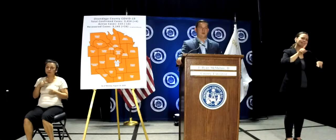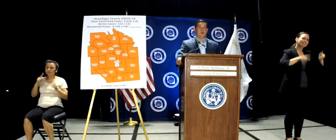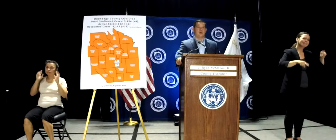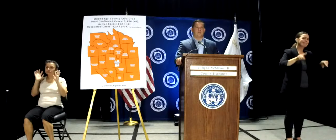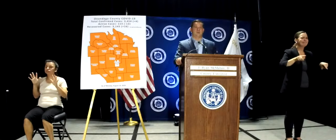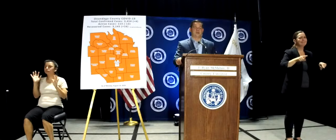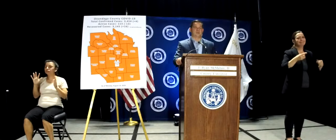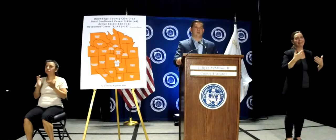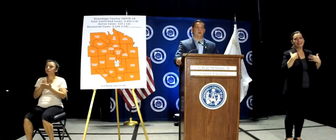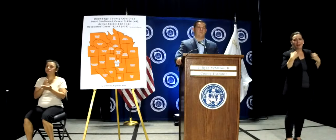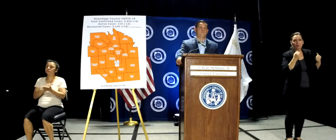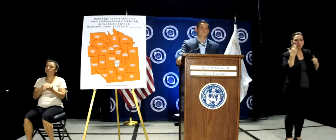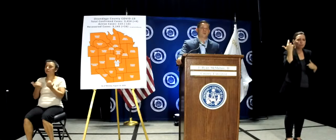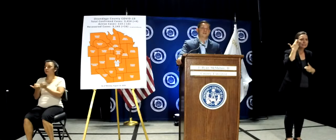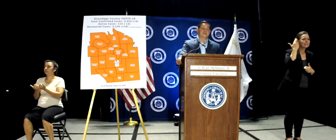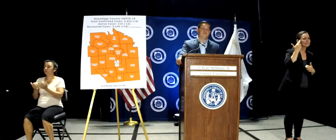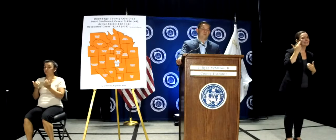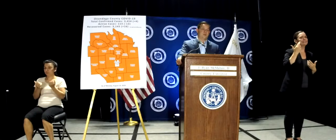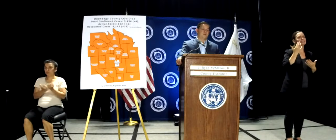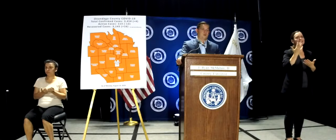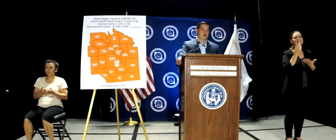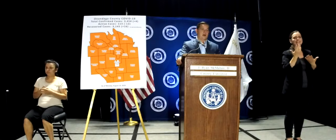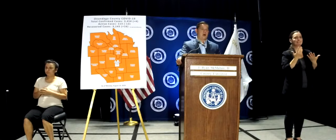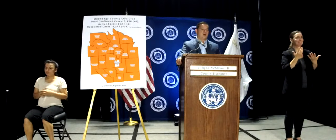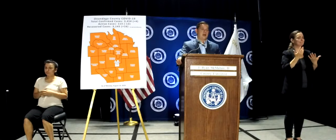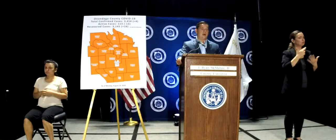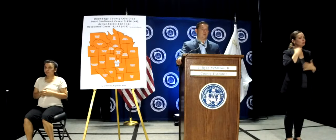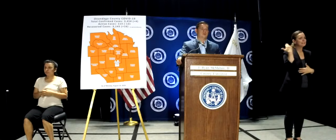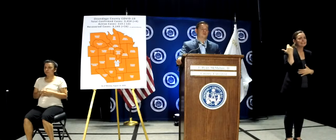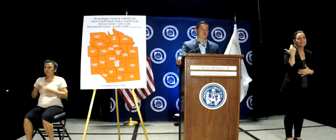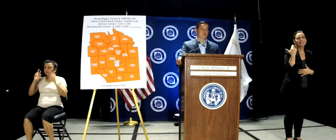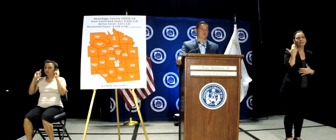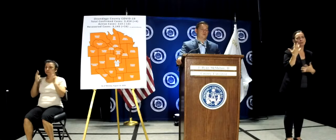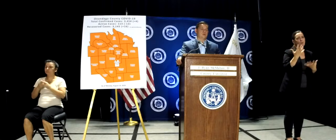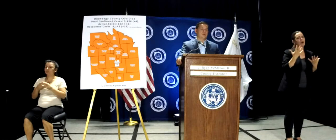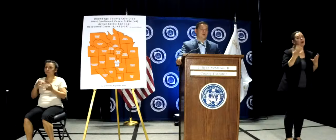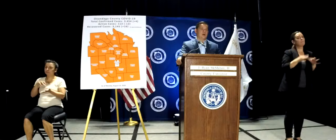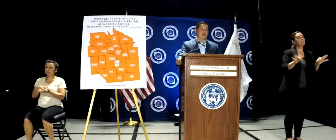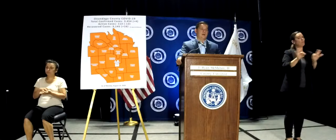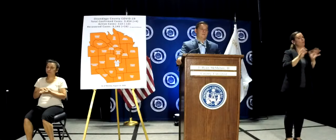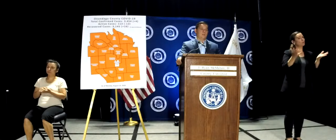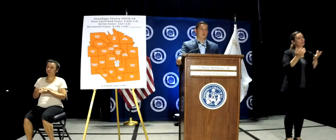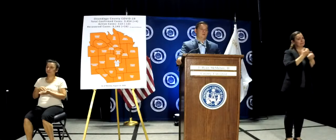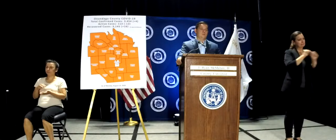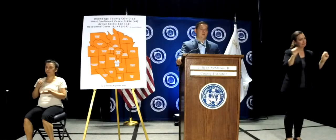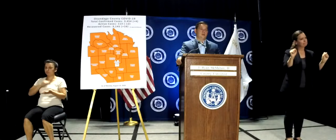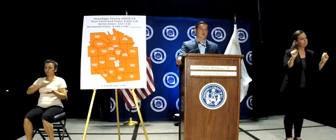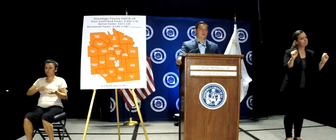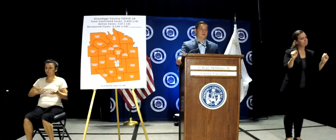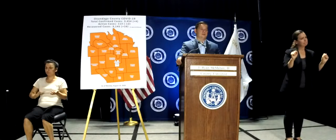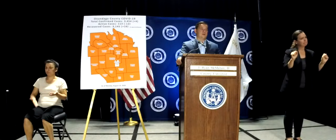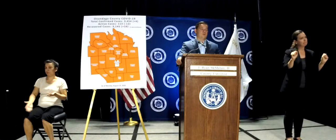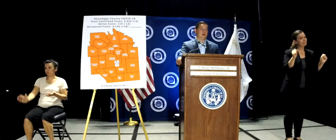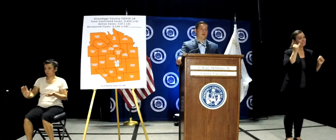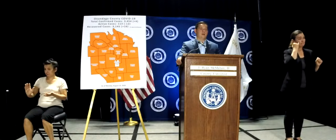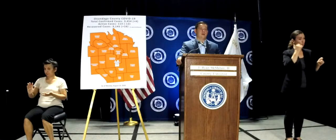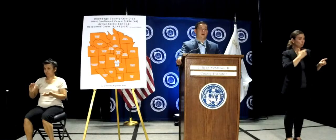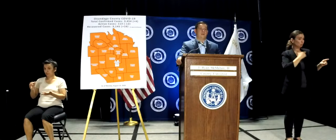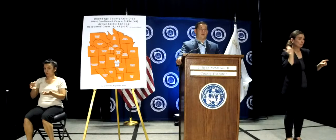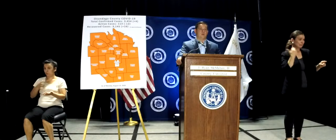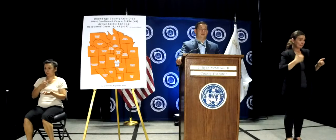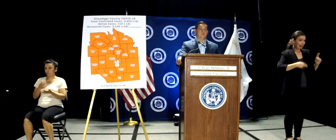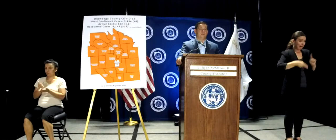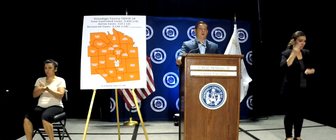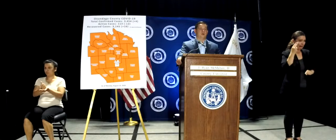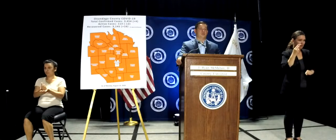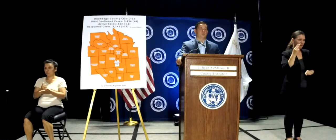facility, potentially about a safe place for our at-risk students to be here in a safe way.